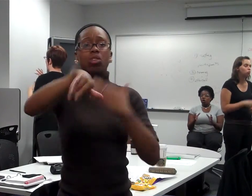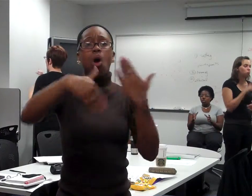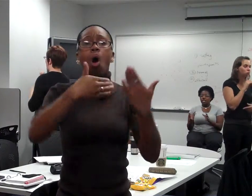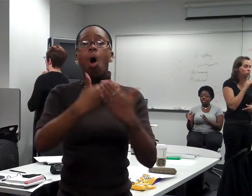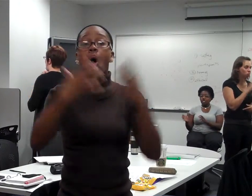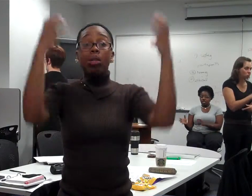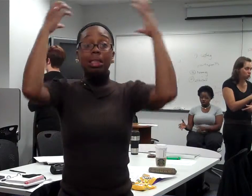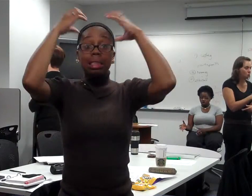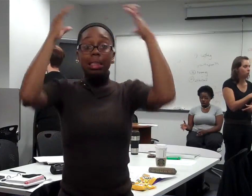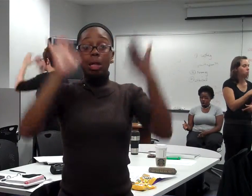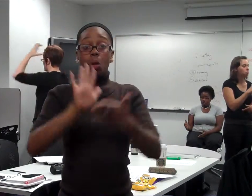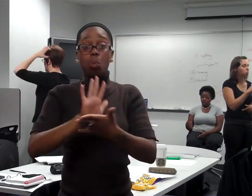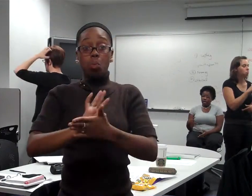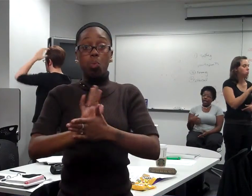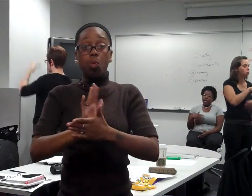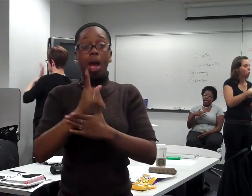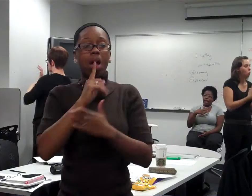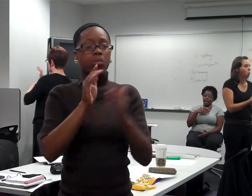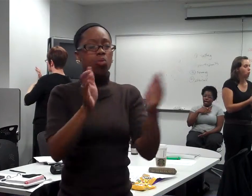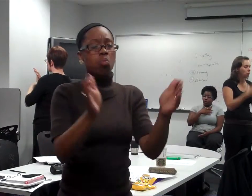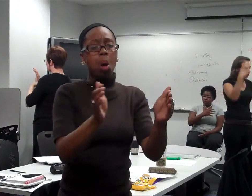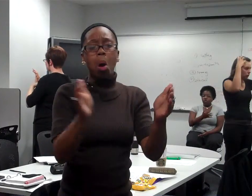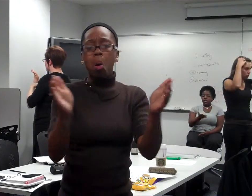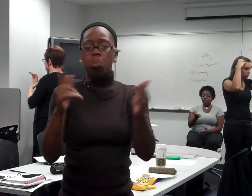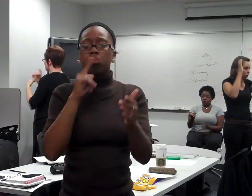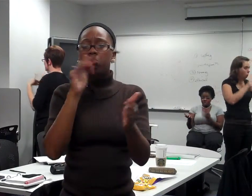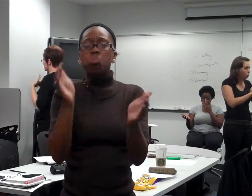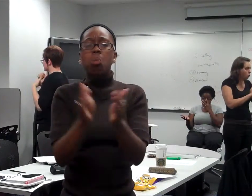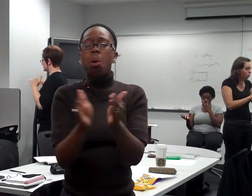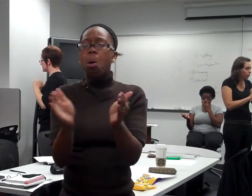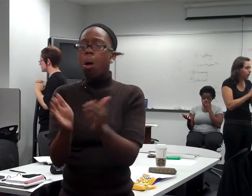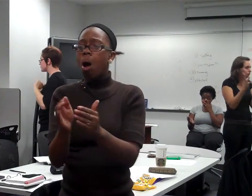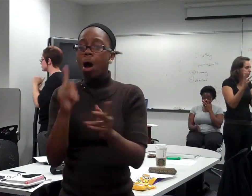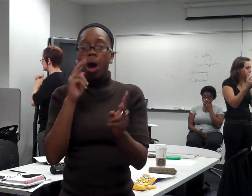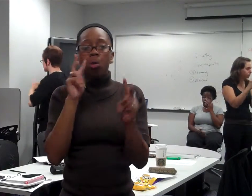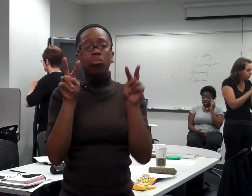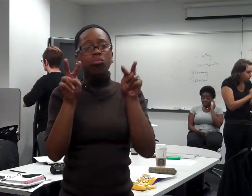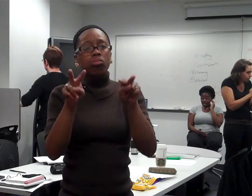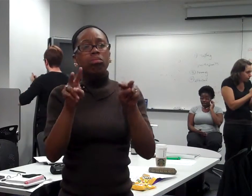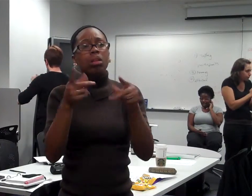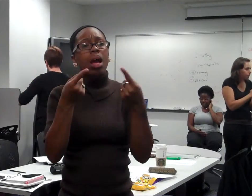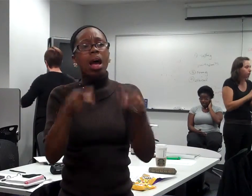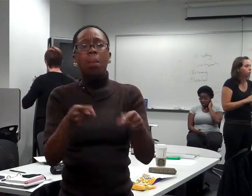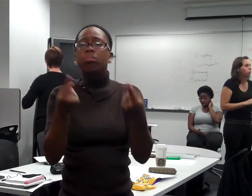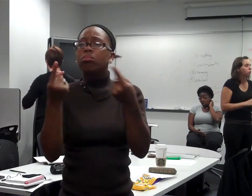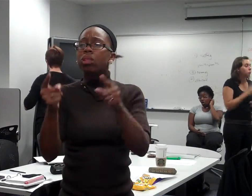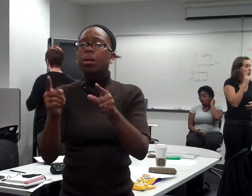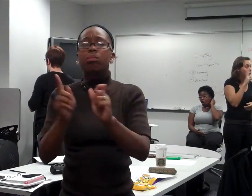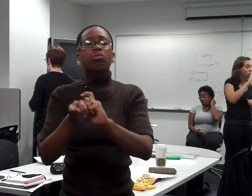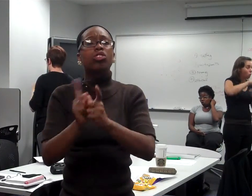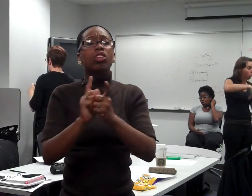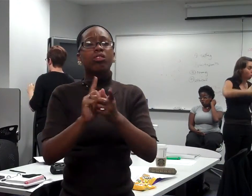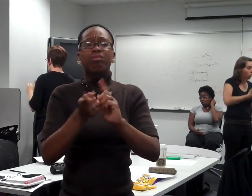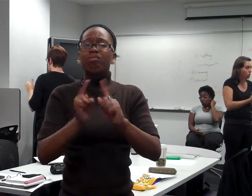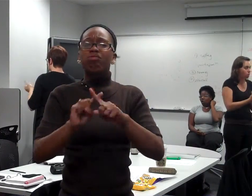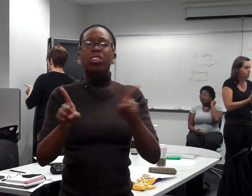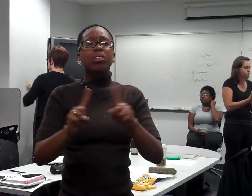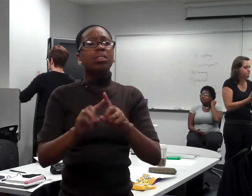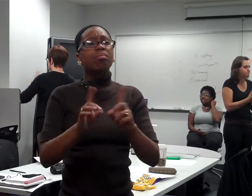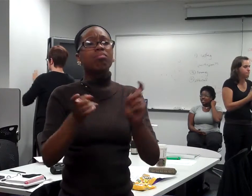small sections in a show and you getting to witness them all happening on the same stage. Also,